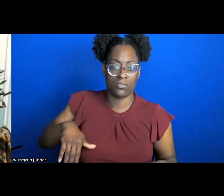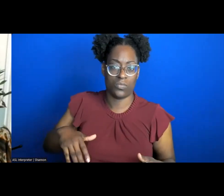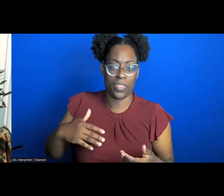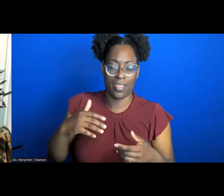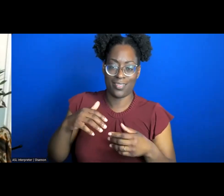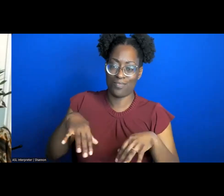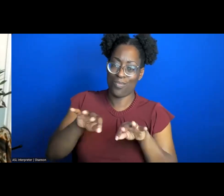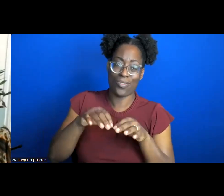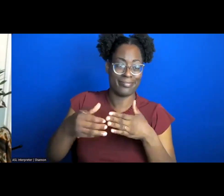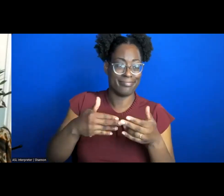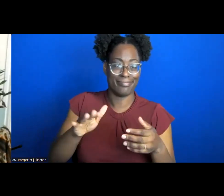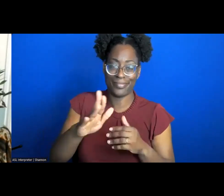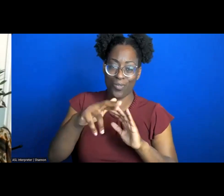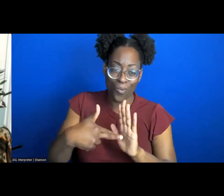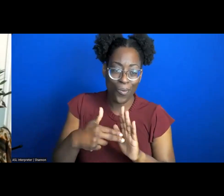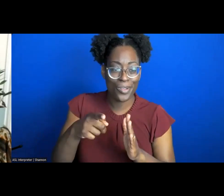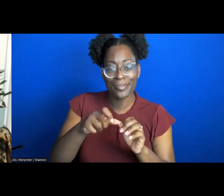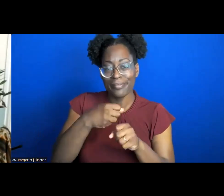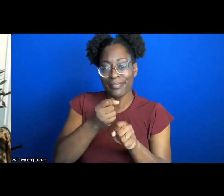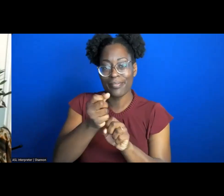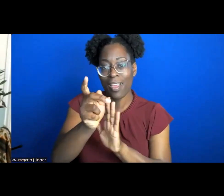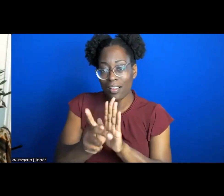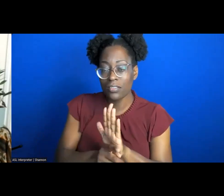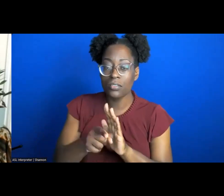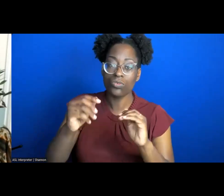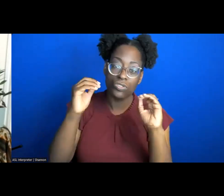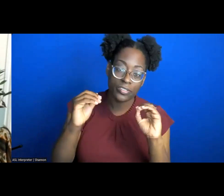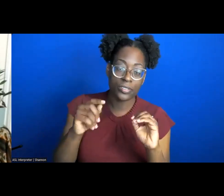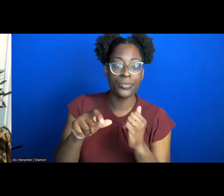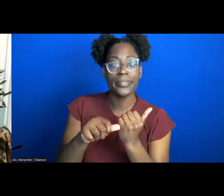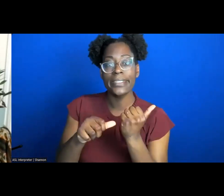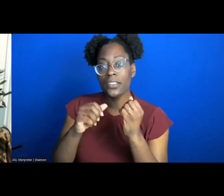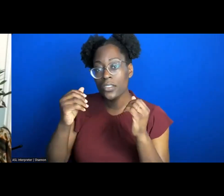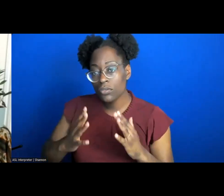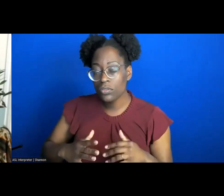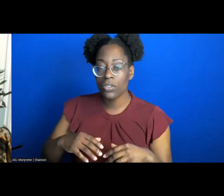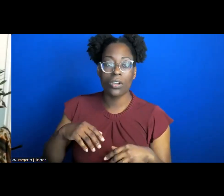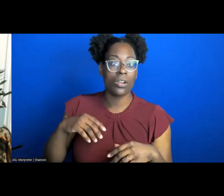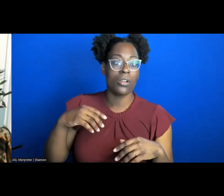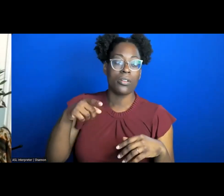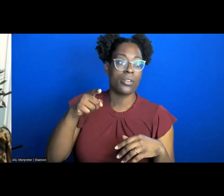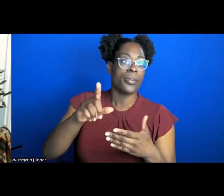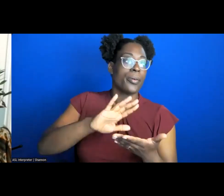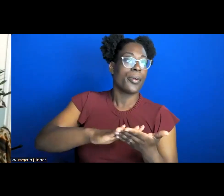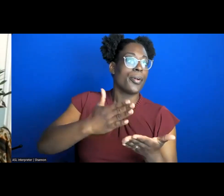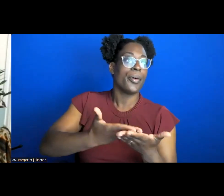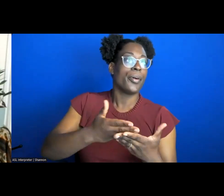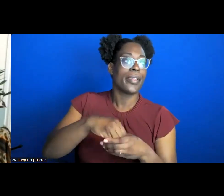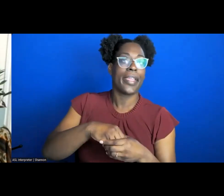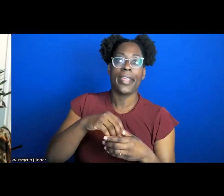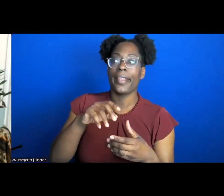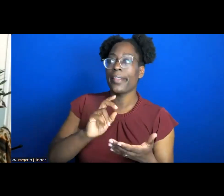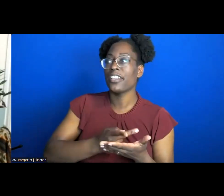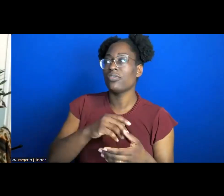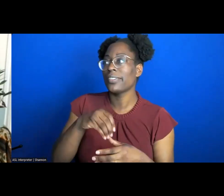a policymaker, teacher, educator, assistant teacher, cook in the kitchen in preschool,